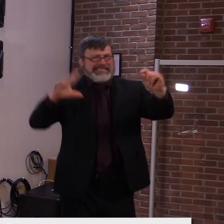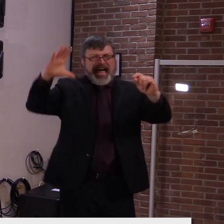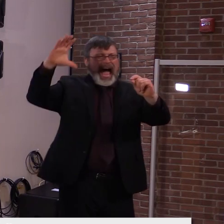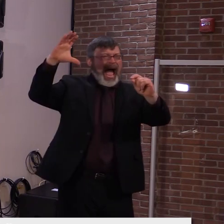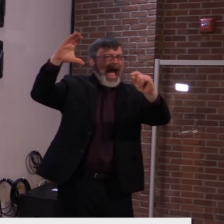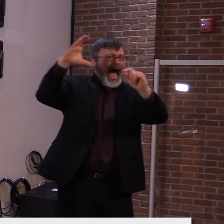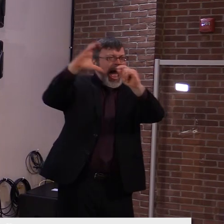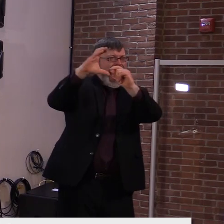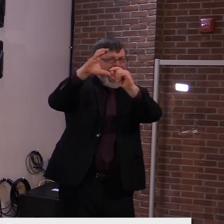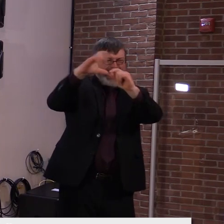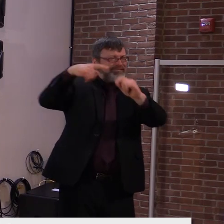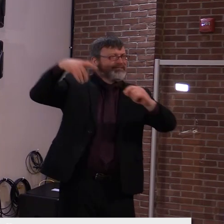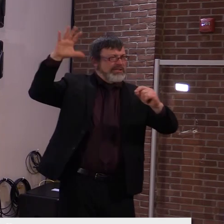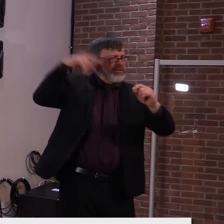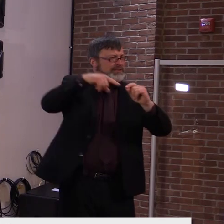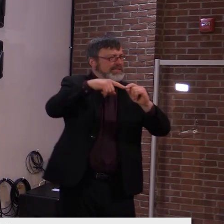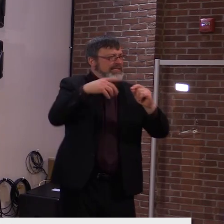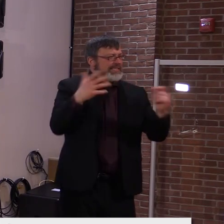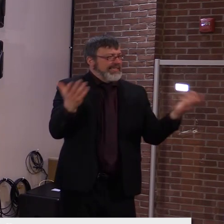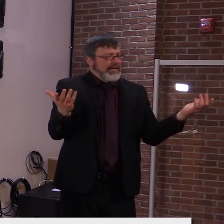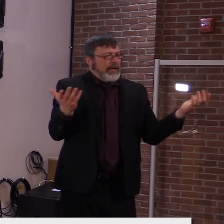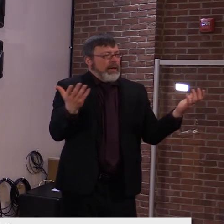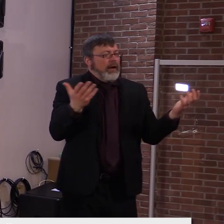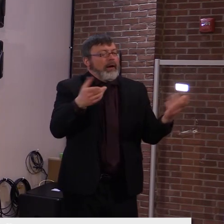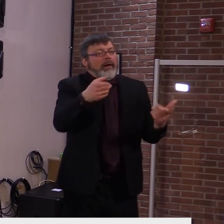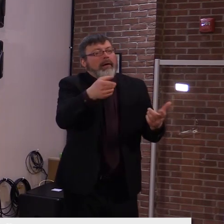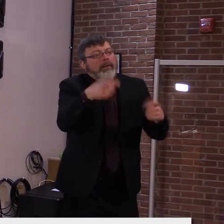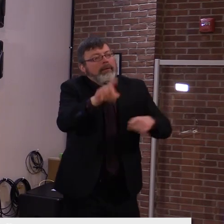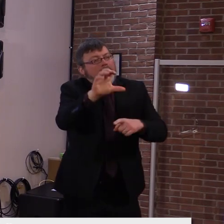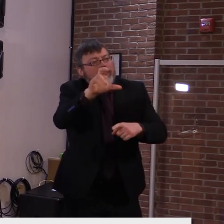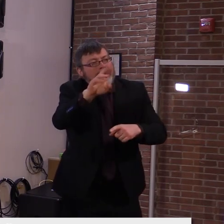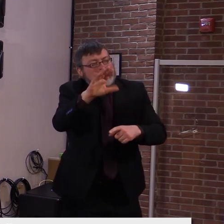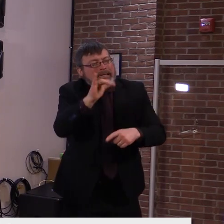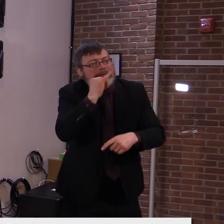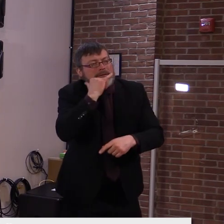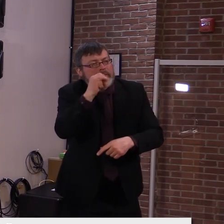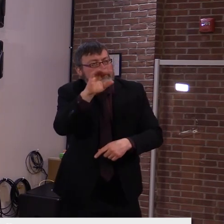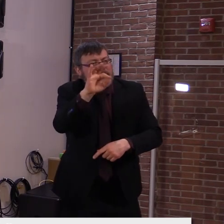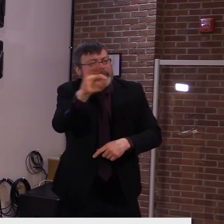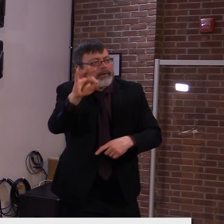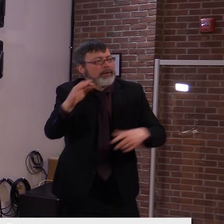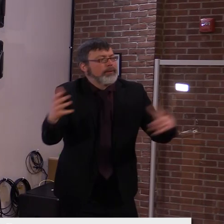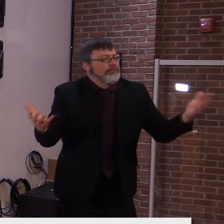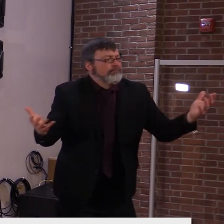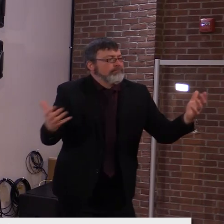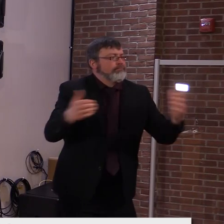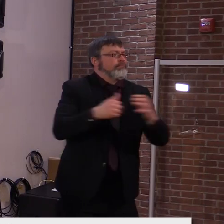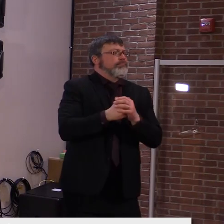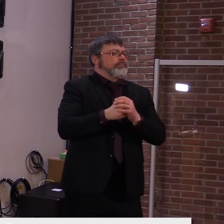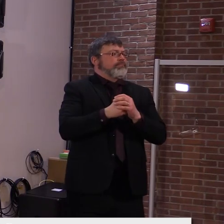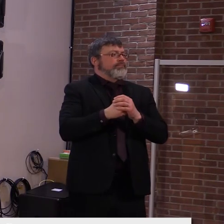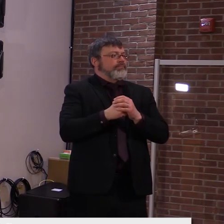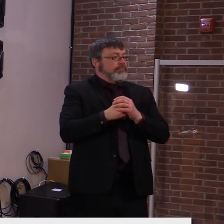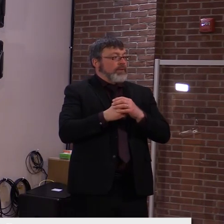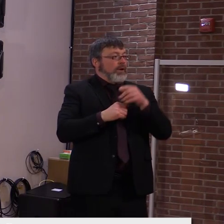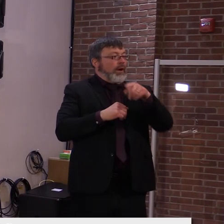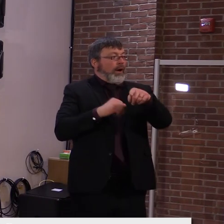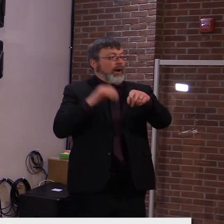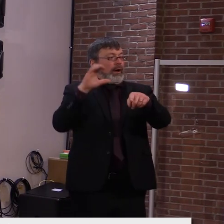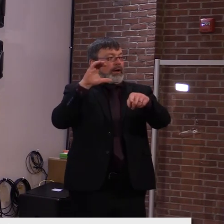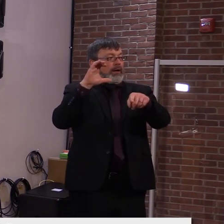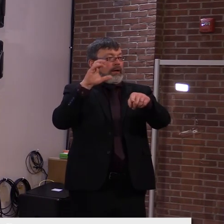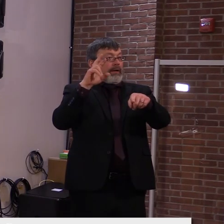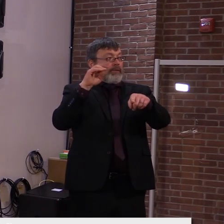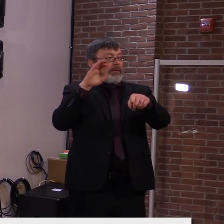droppage along the way. In regard to Central Vermont, I think they've already said they're changing their policies.